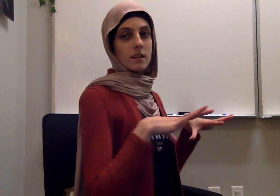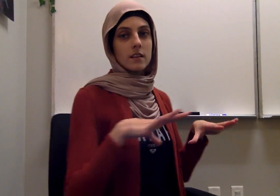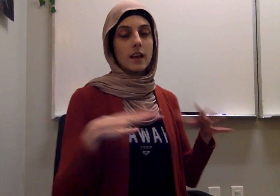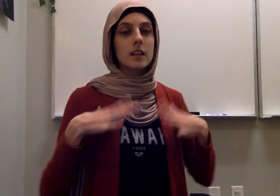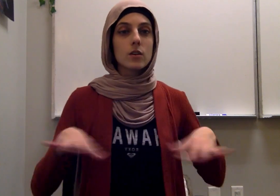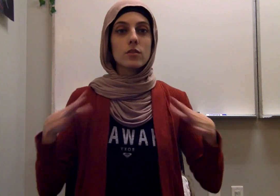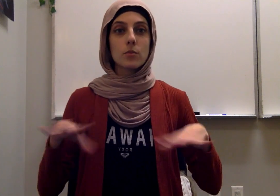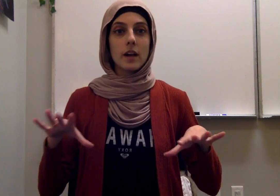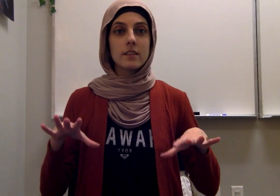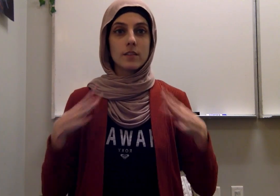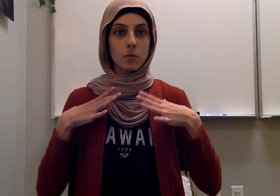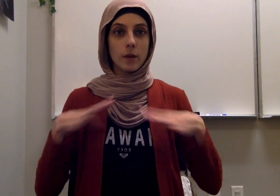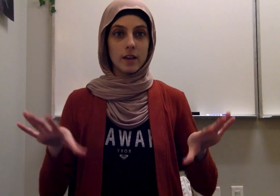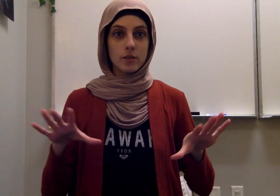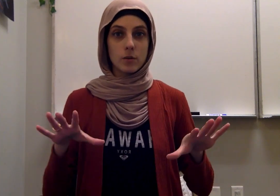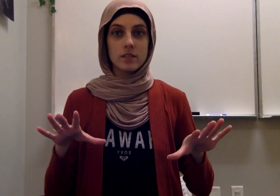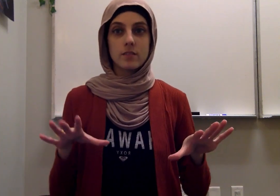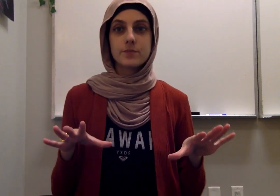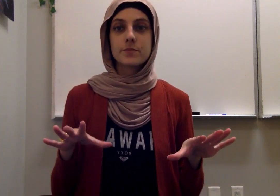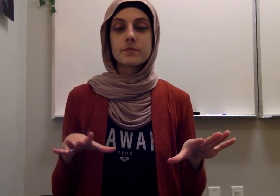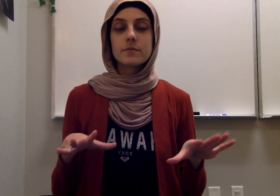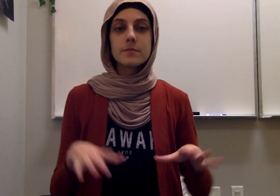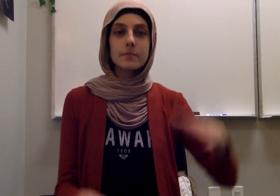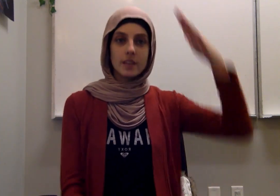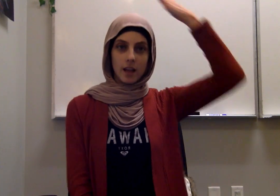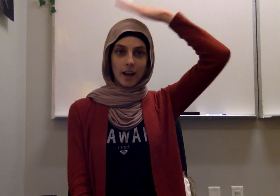Okay, clothes is twice, wear is once. Hat.